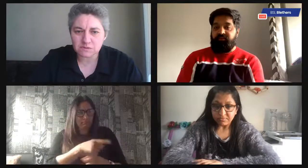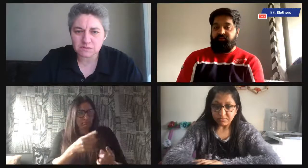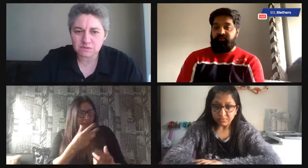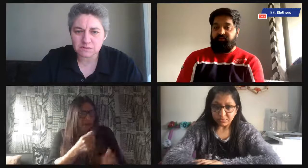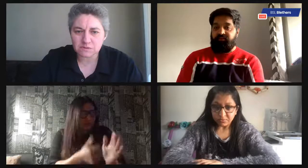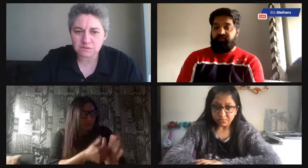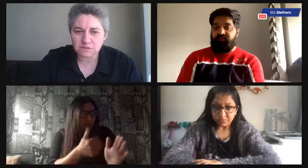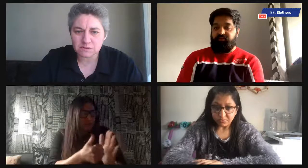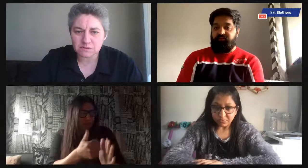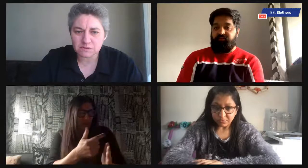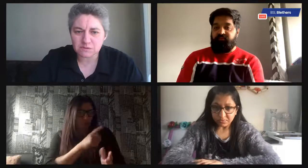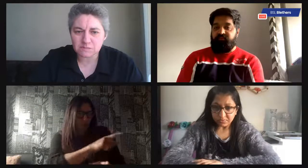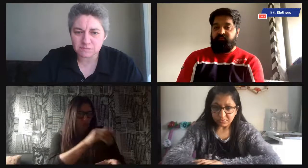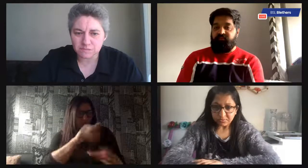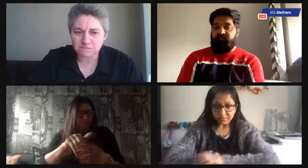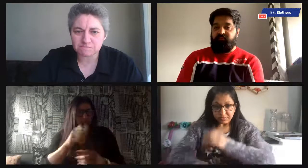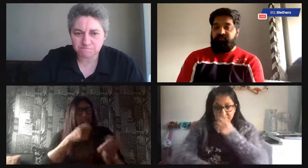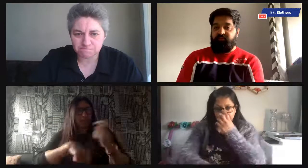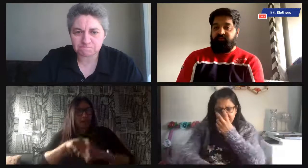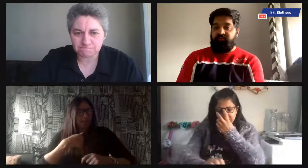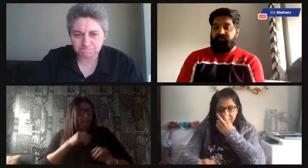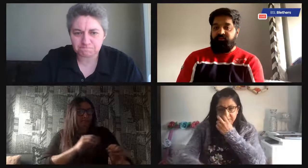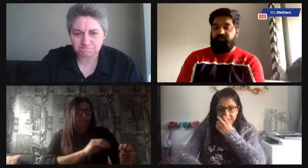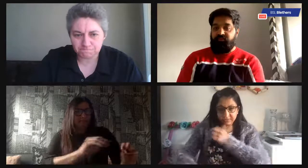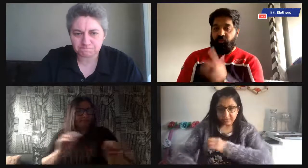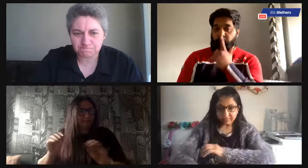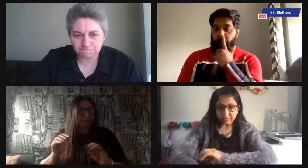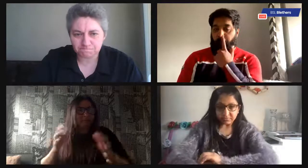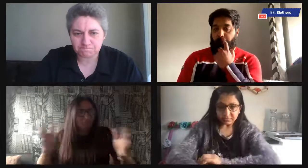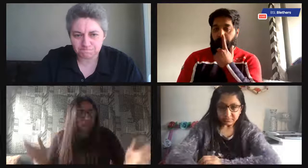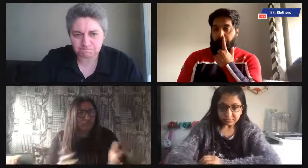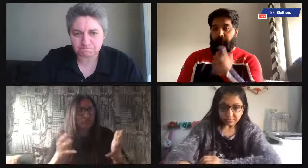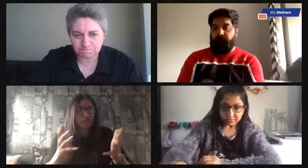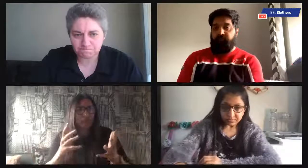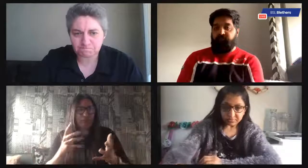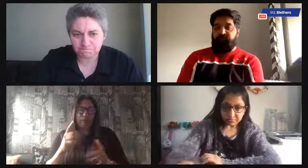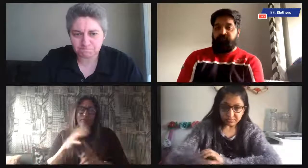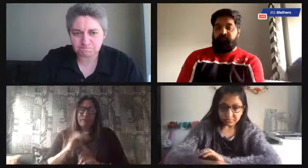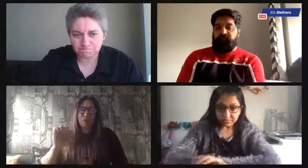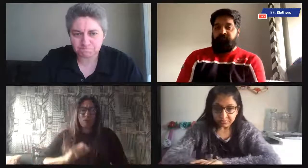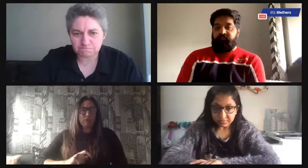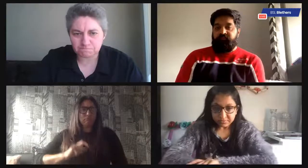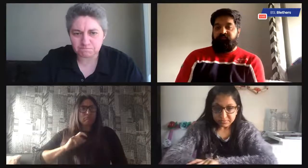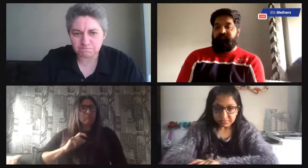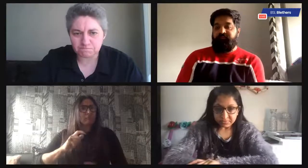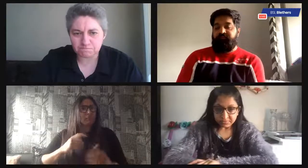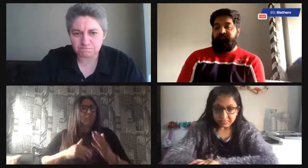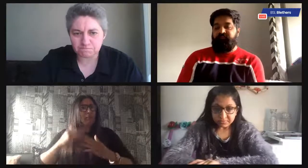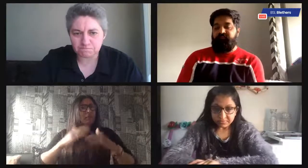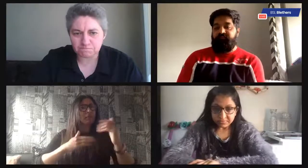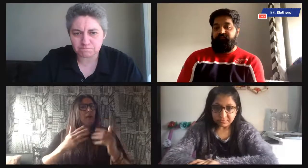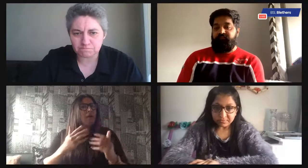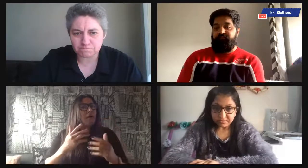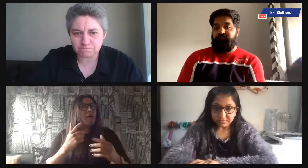That they come and they can get the access, the inclusive communication, the encouragement, the cultural